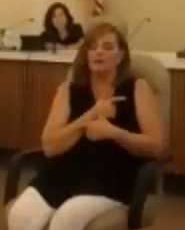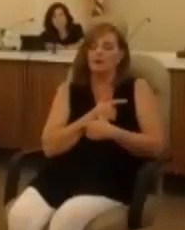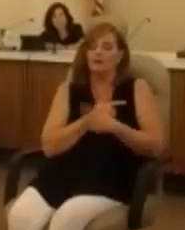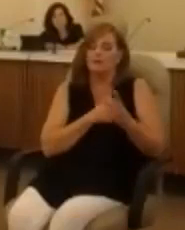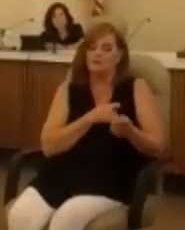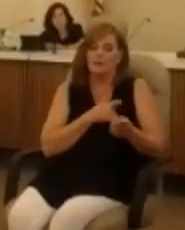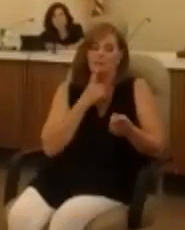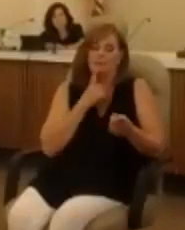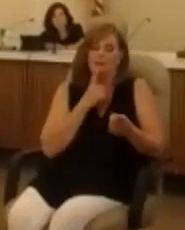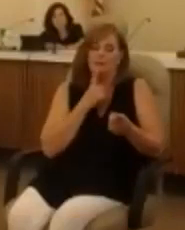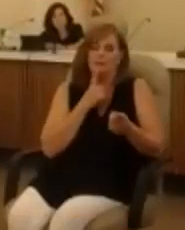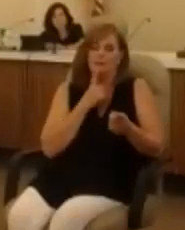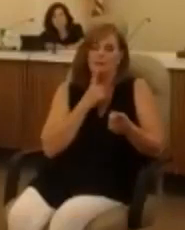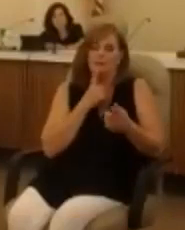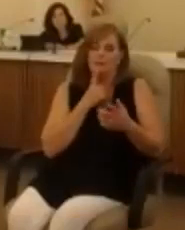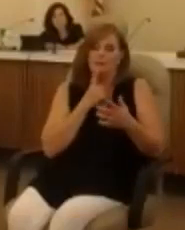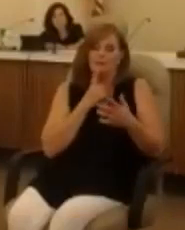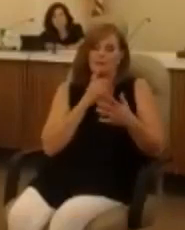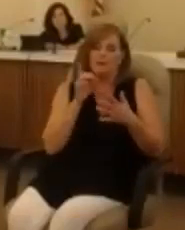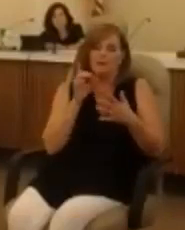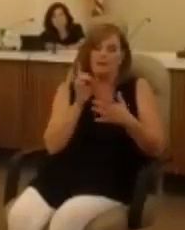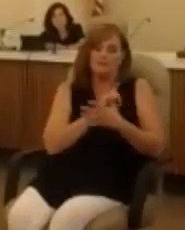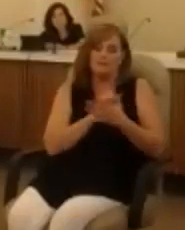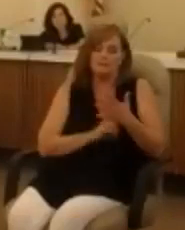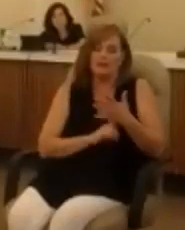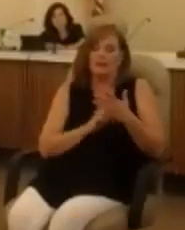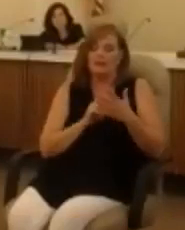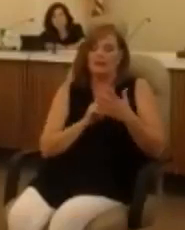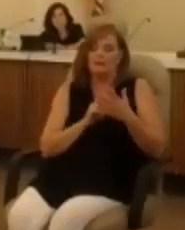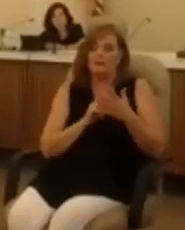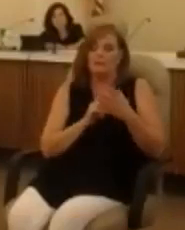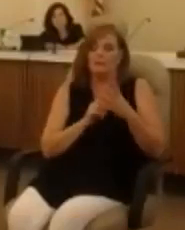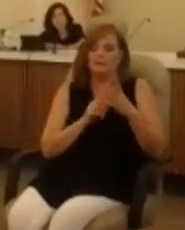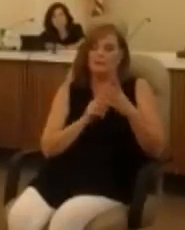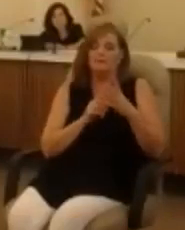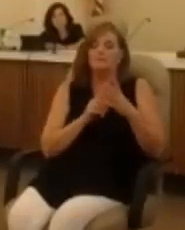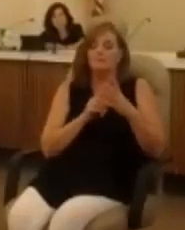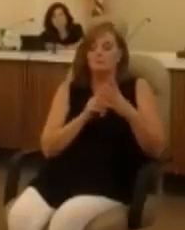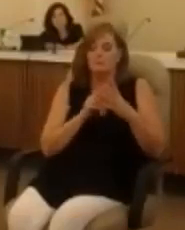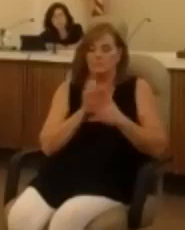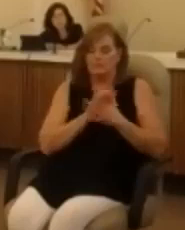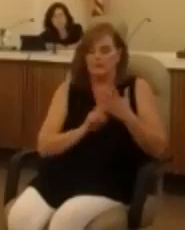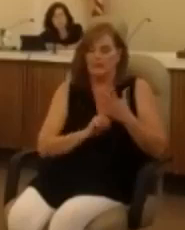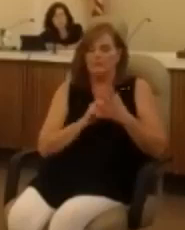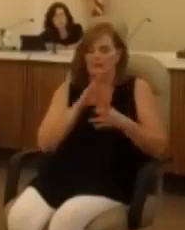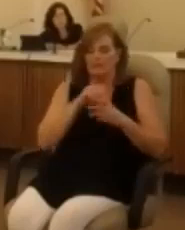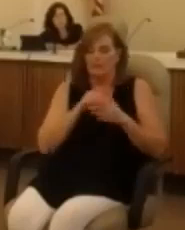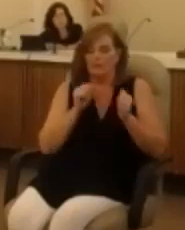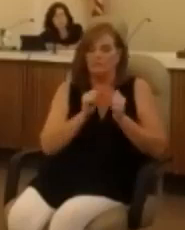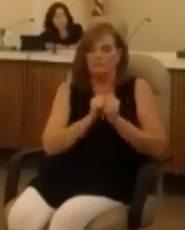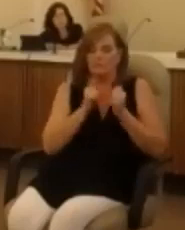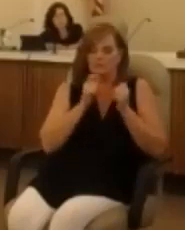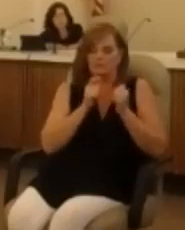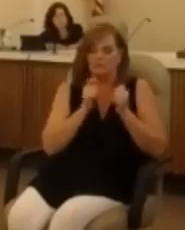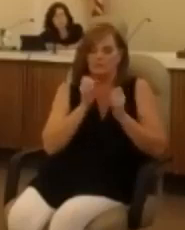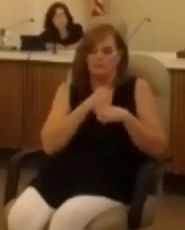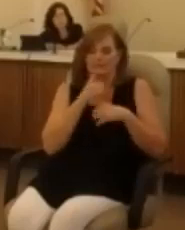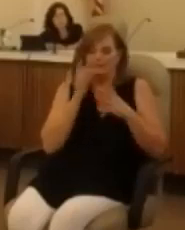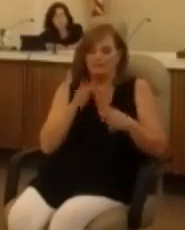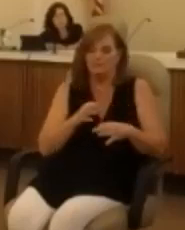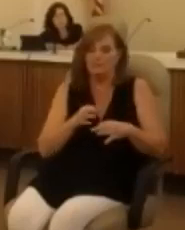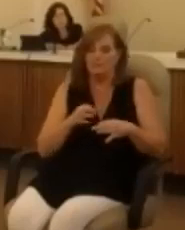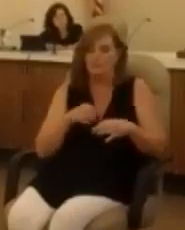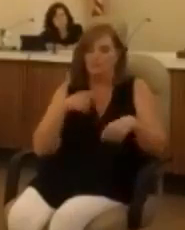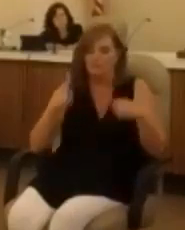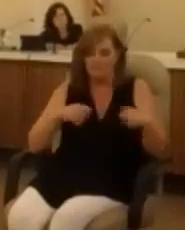design developed with an eye for bike and pedestrian safety. I will just note that's